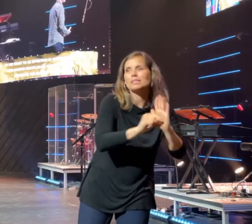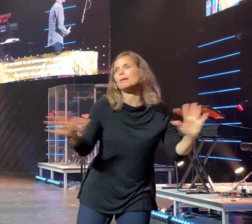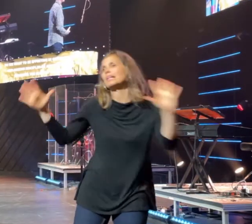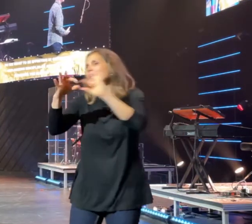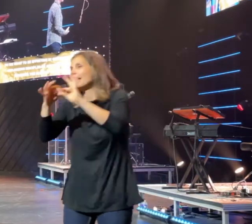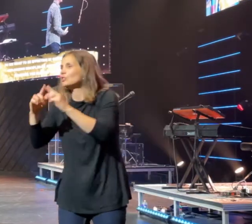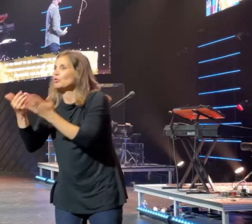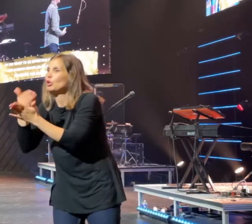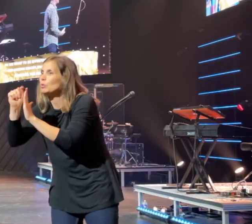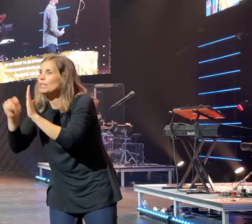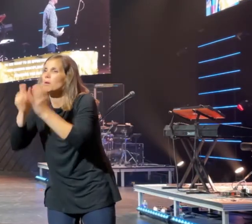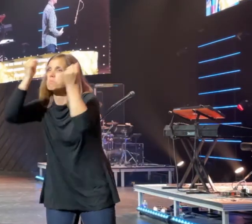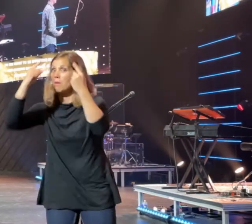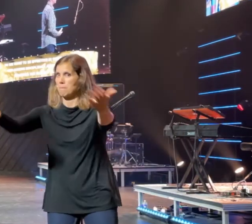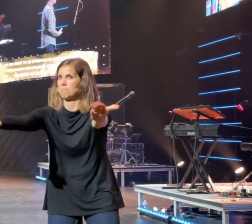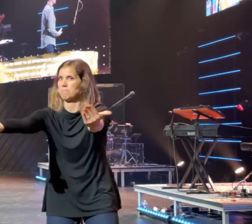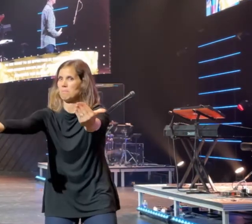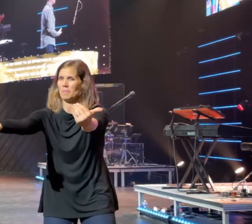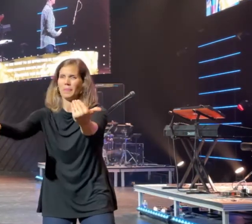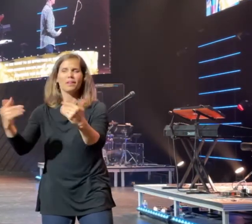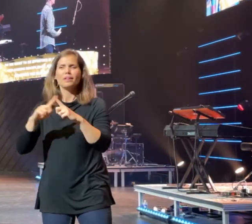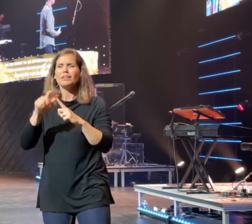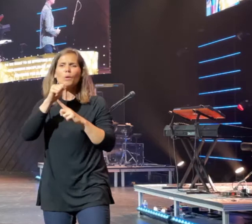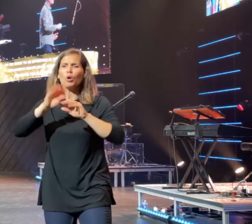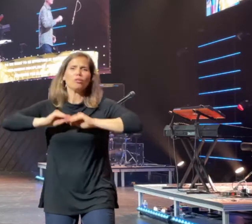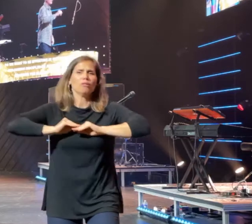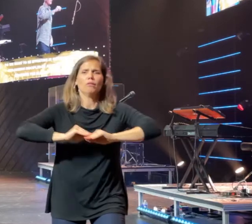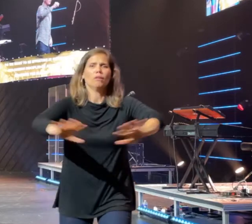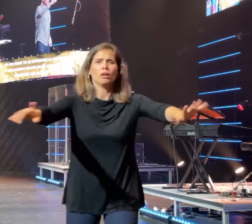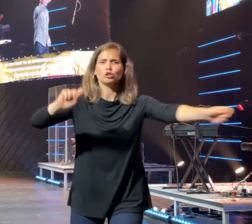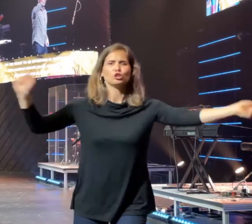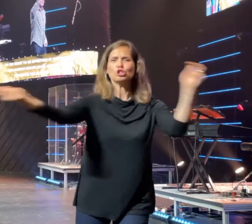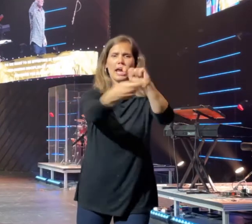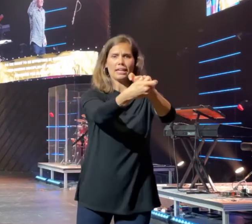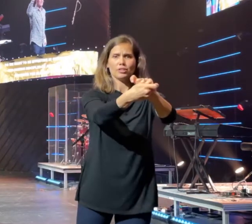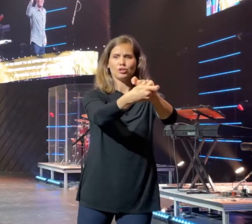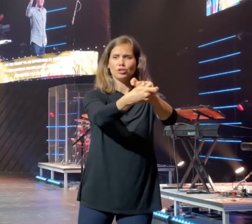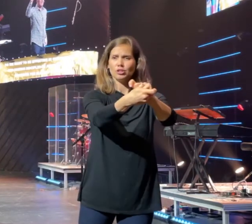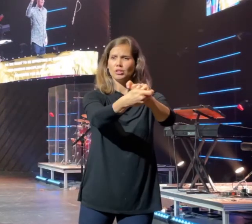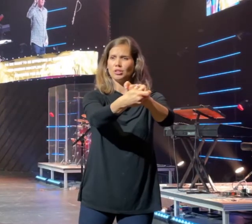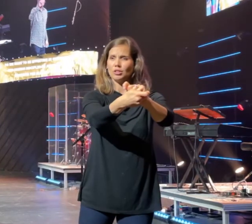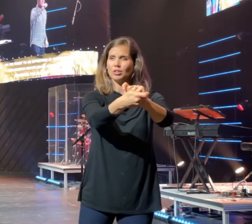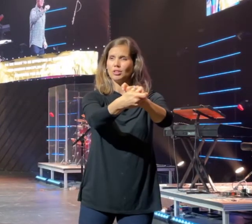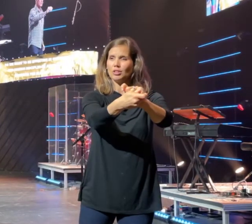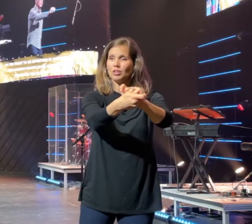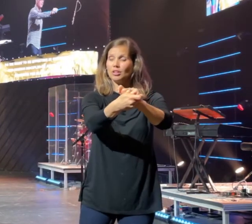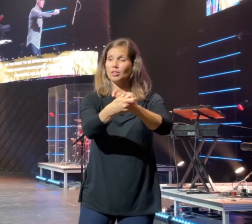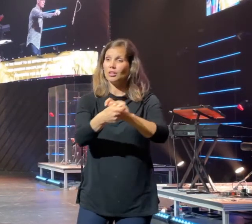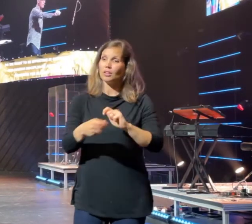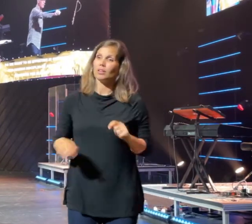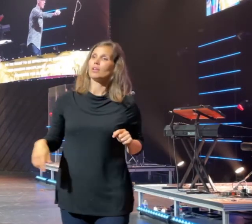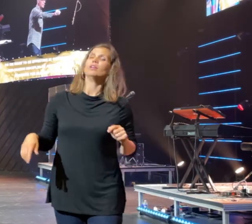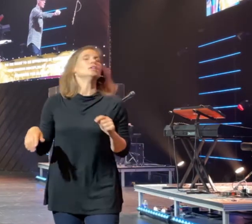chapter 28. That's all they were doing. But the bigger dot connecting between